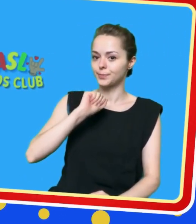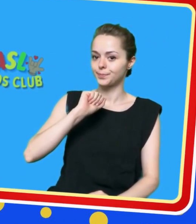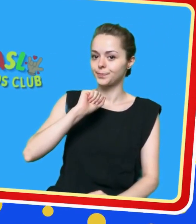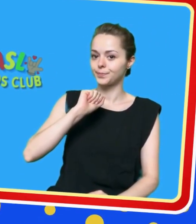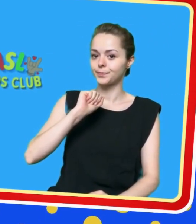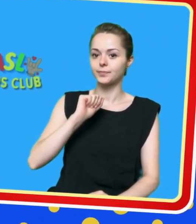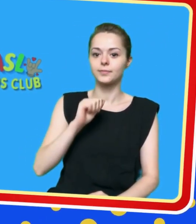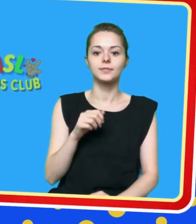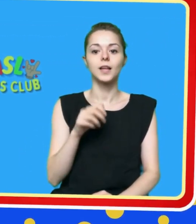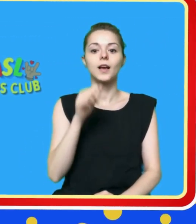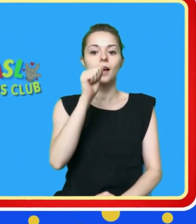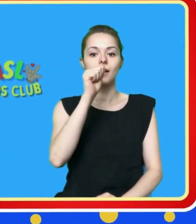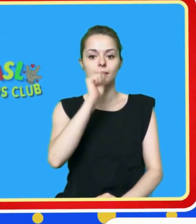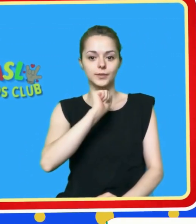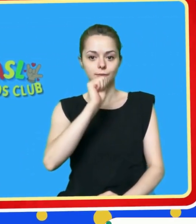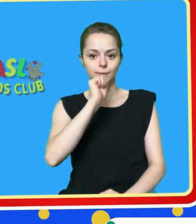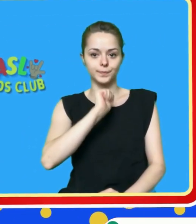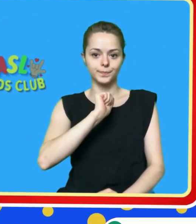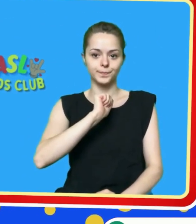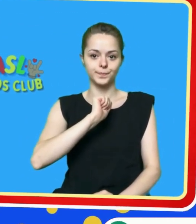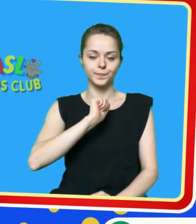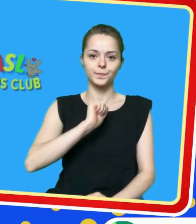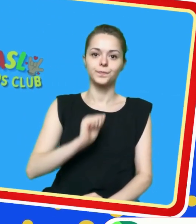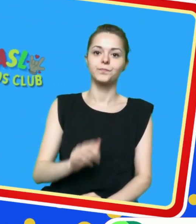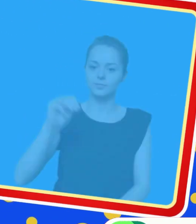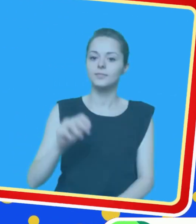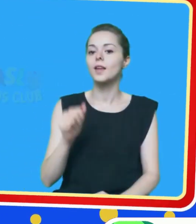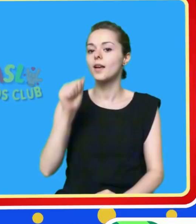Which food is signing here?